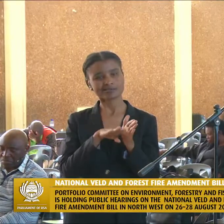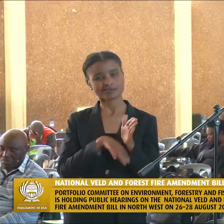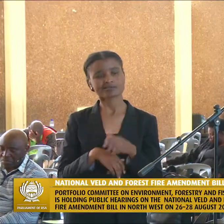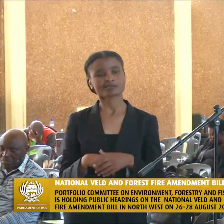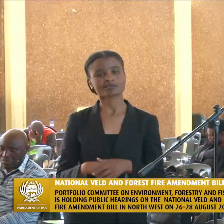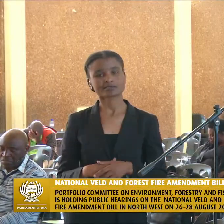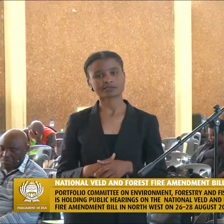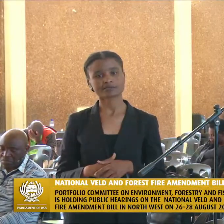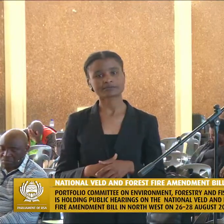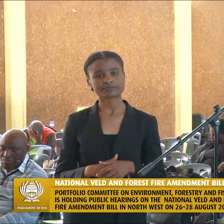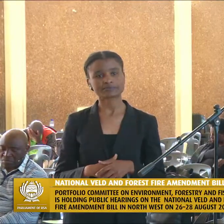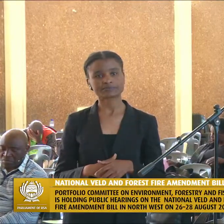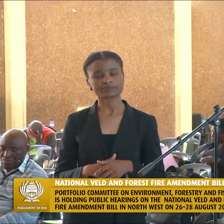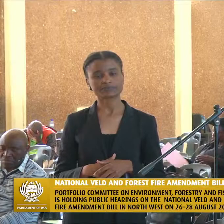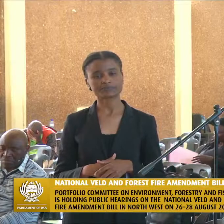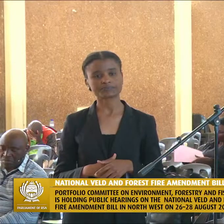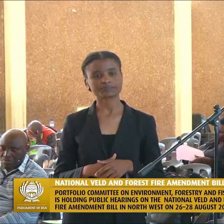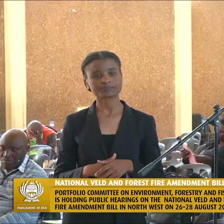uh